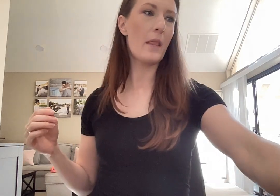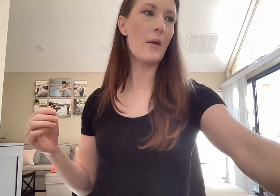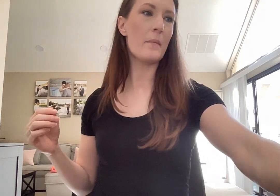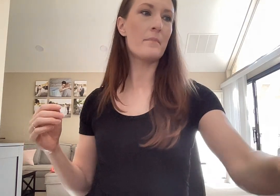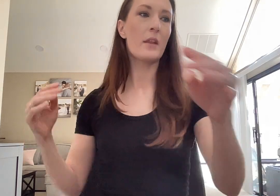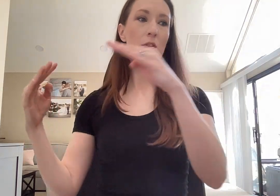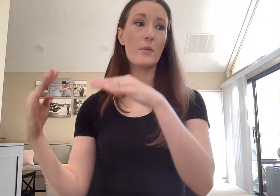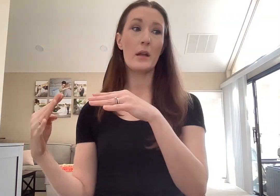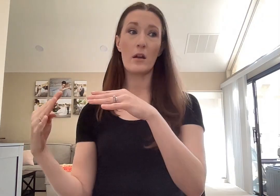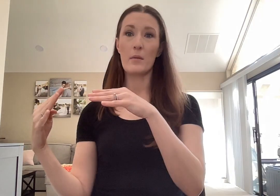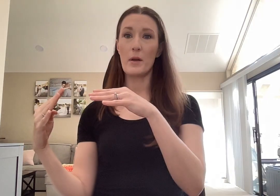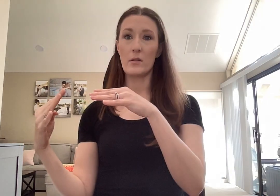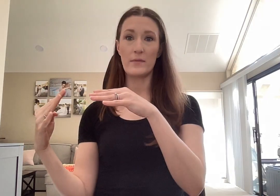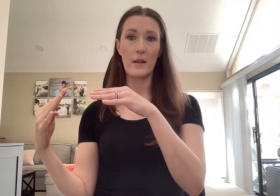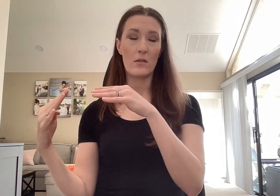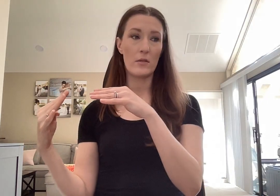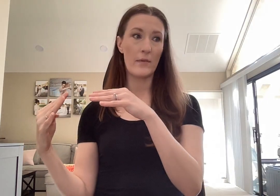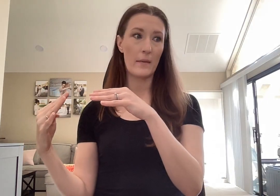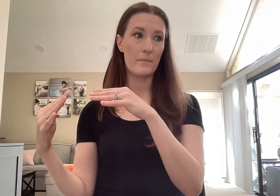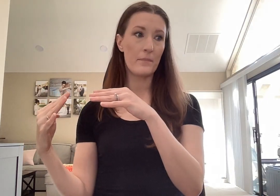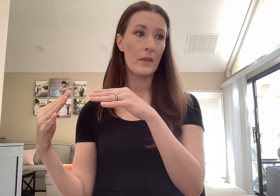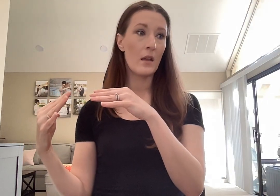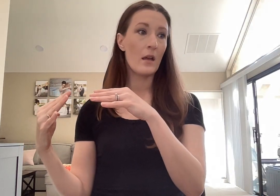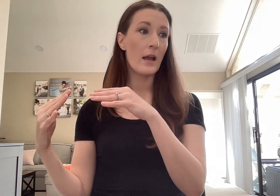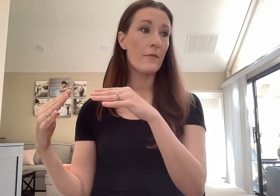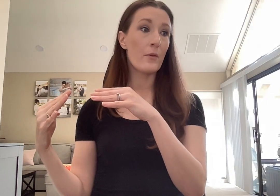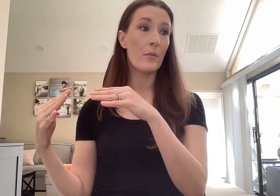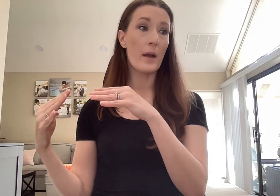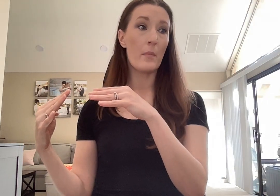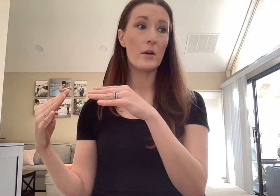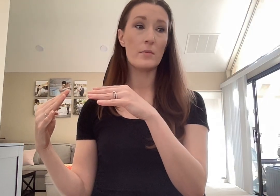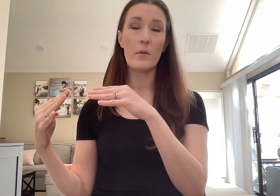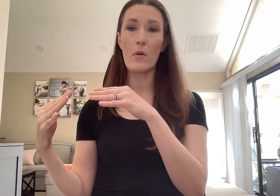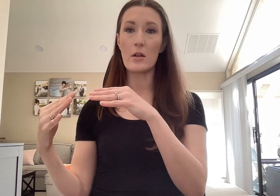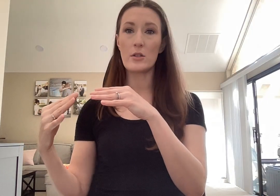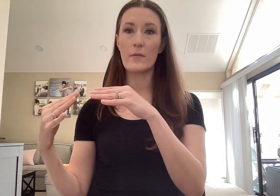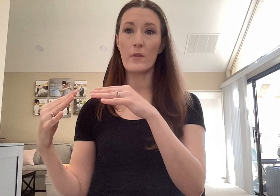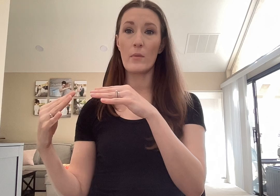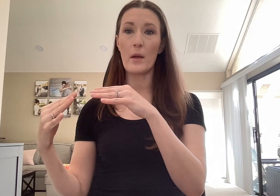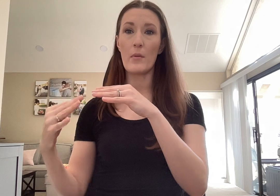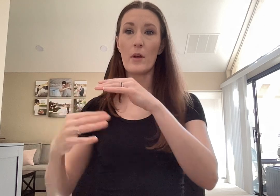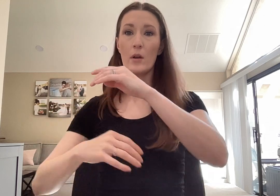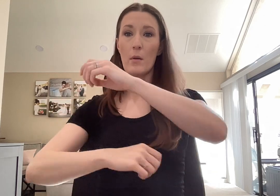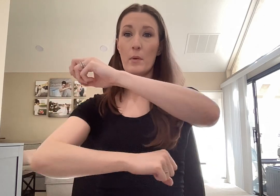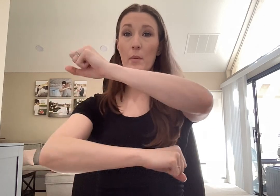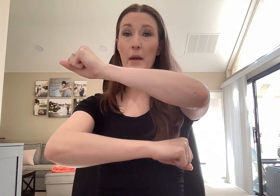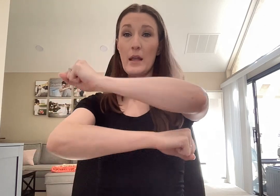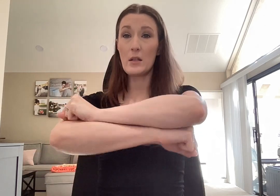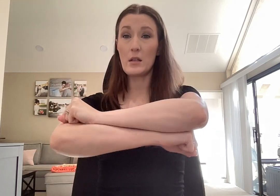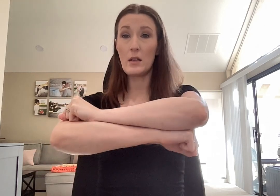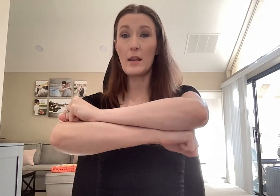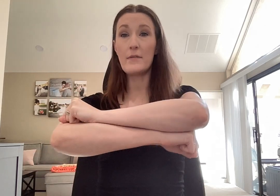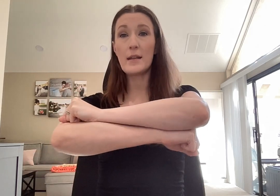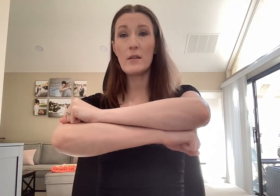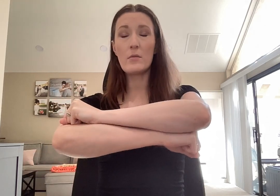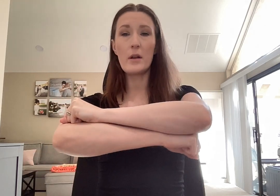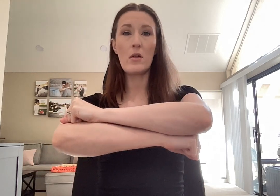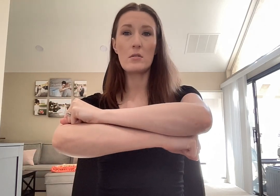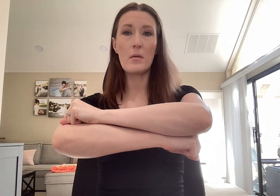Okay, so over here, perilous fight on the right. Okay, for ramparts we watched, for the rampart, I'm going to put my left hand or my non-dominant